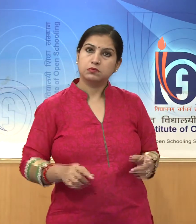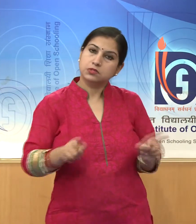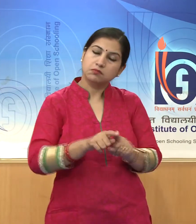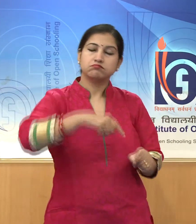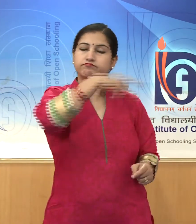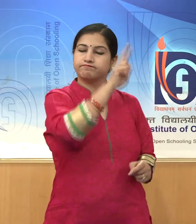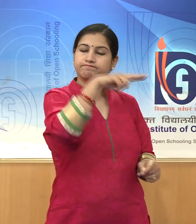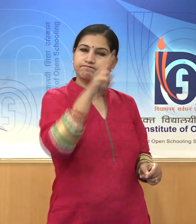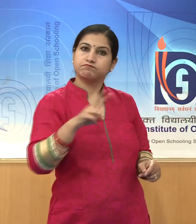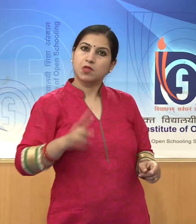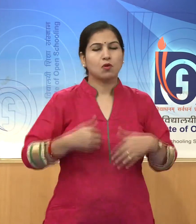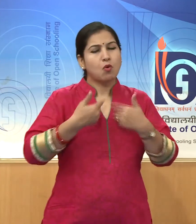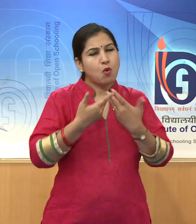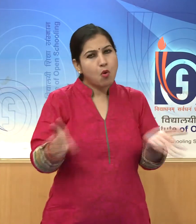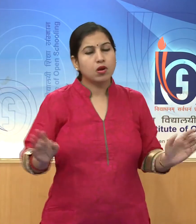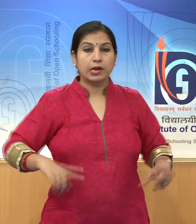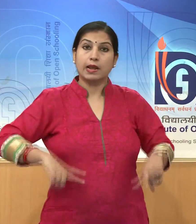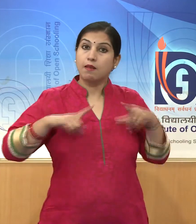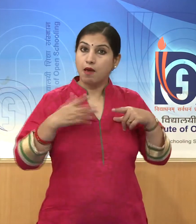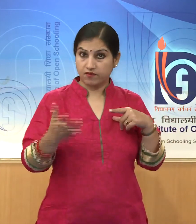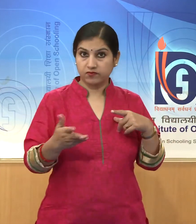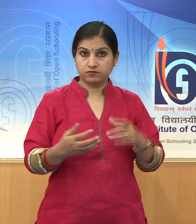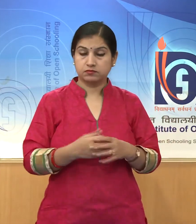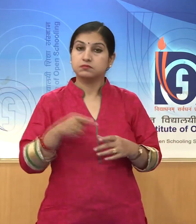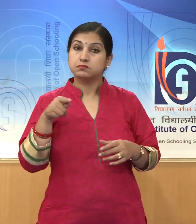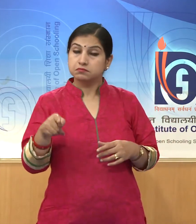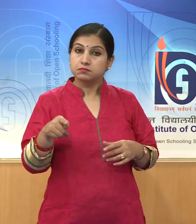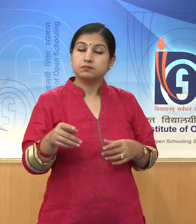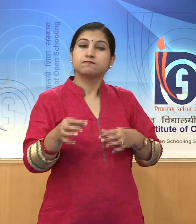urge. All through his life, he